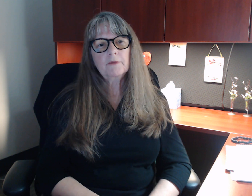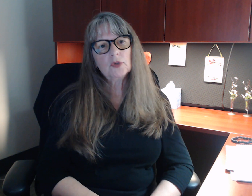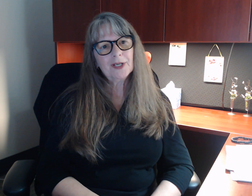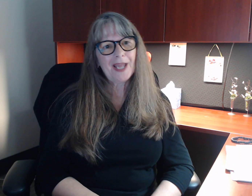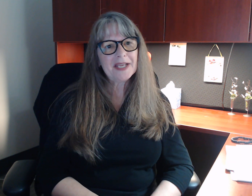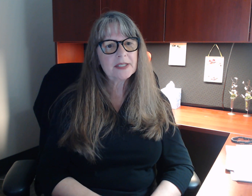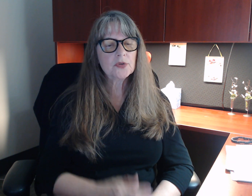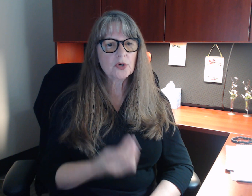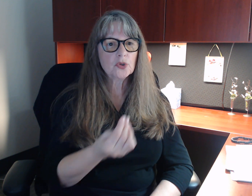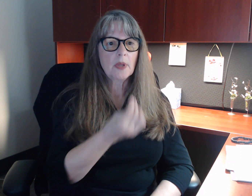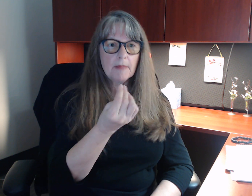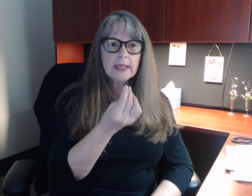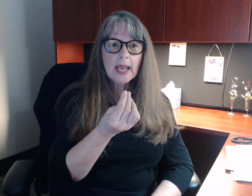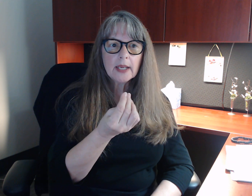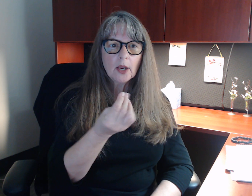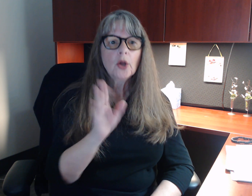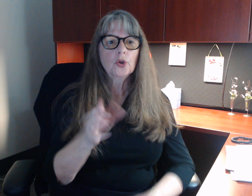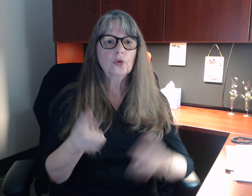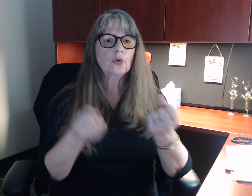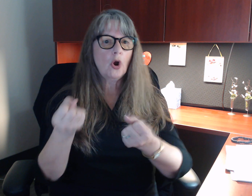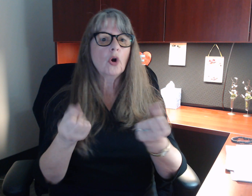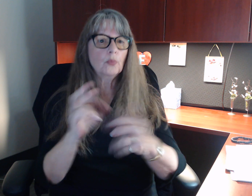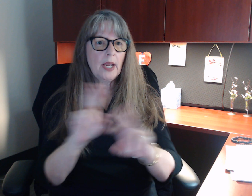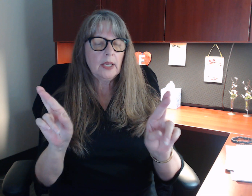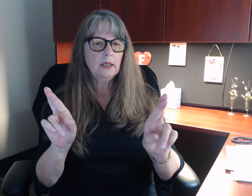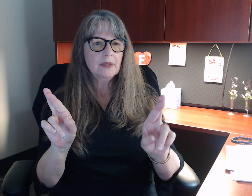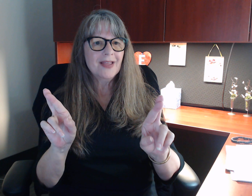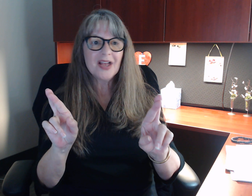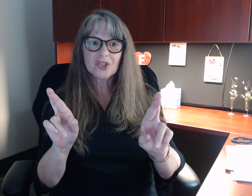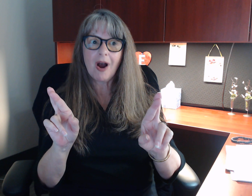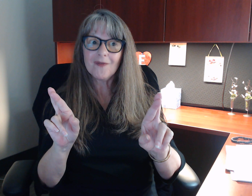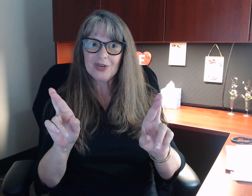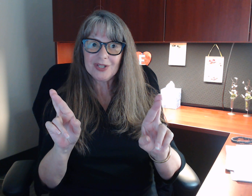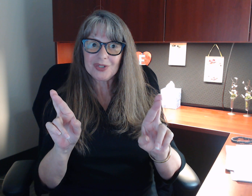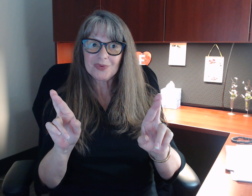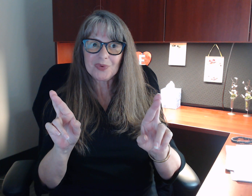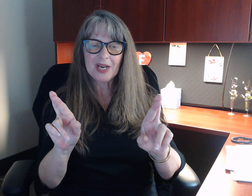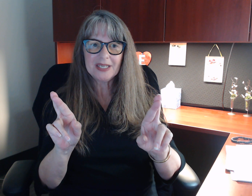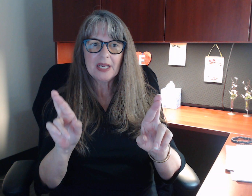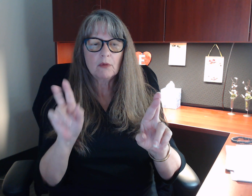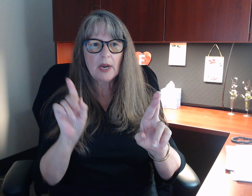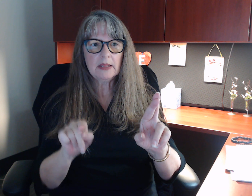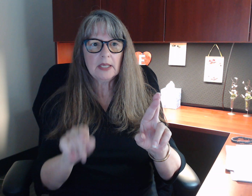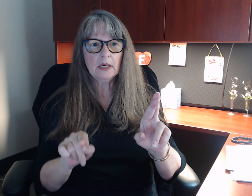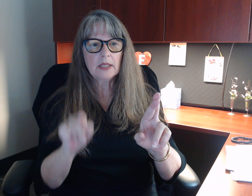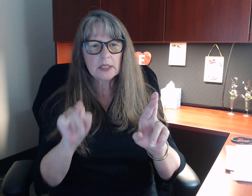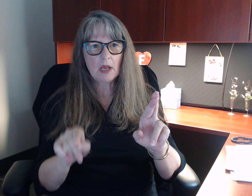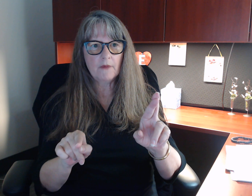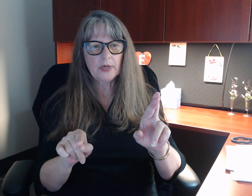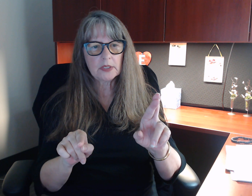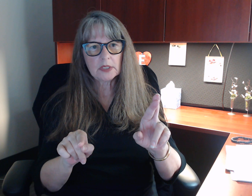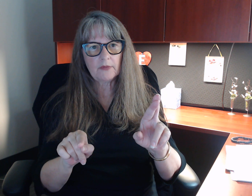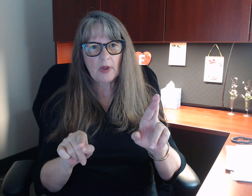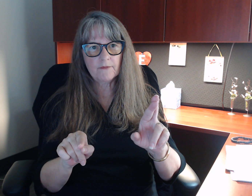did an ASL sentence, you say Monday, your car ready. And that's confidence, right? Right there, that's confidence instead of comfort.